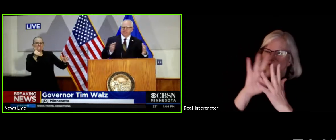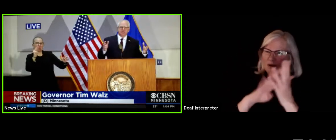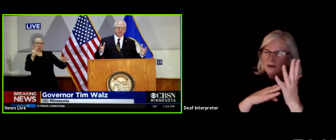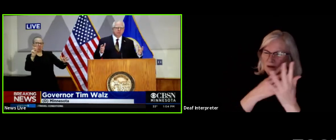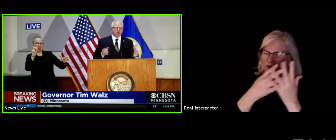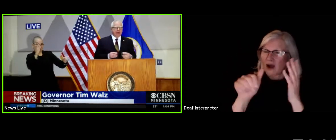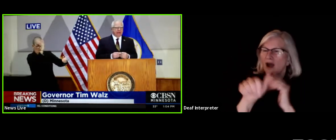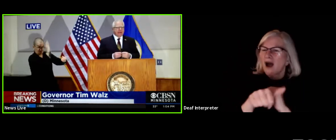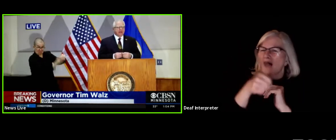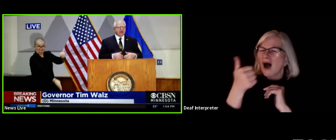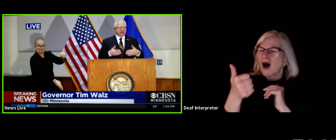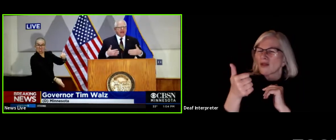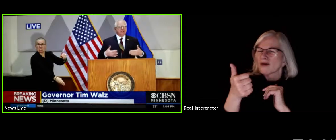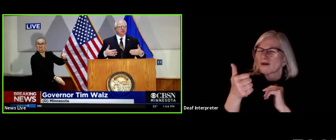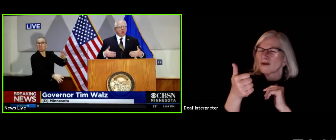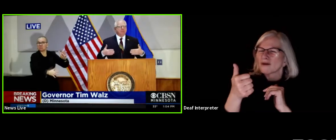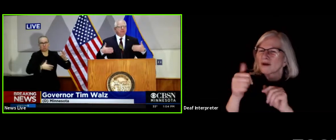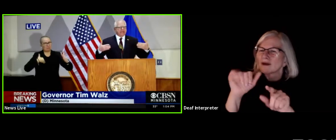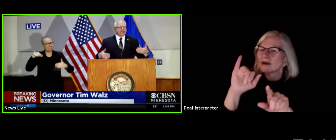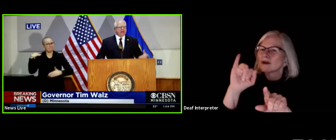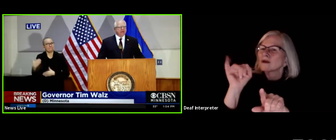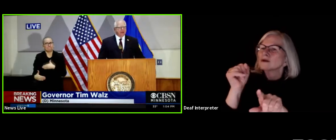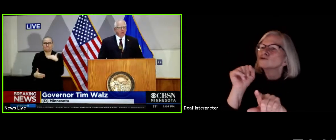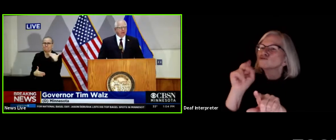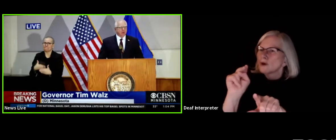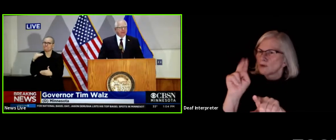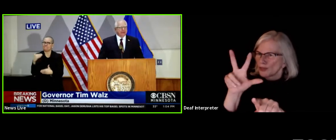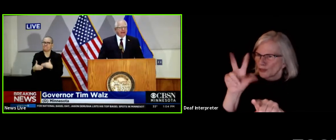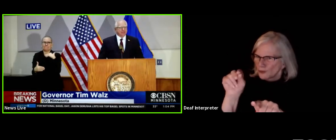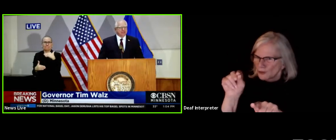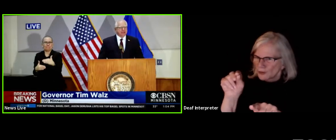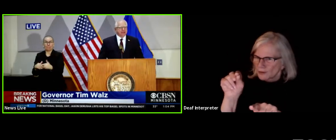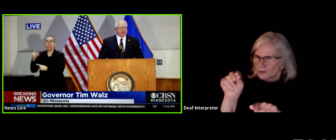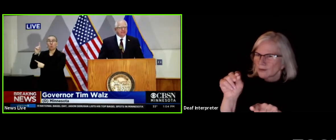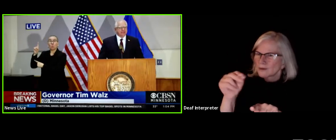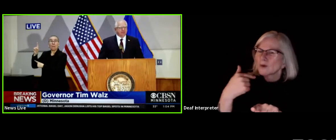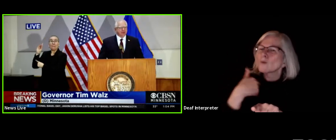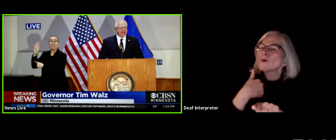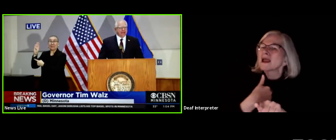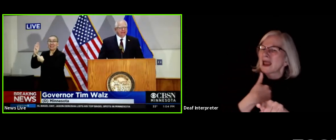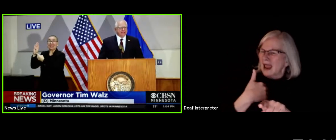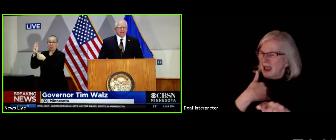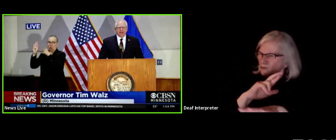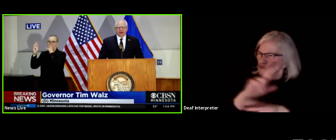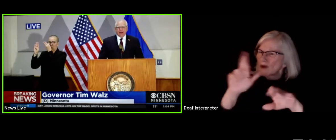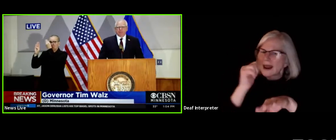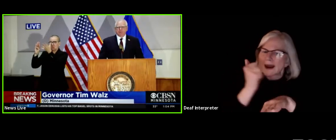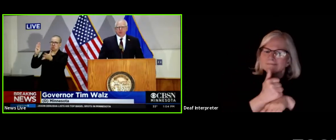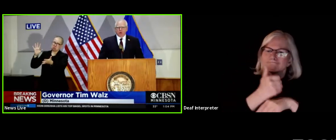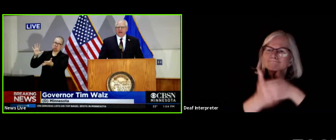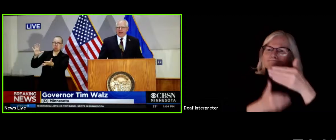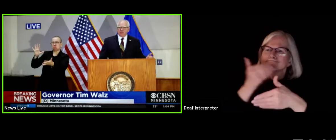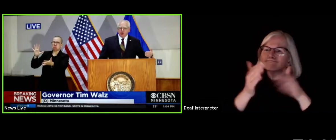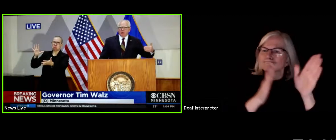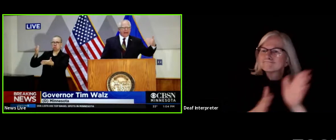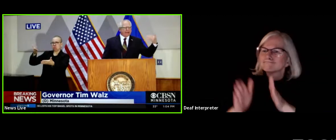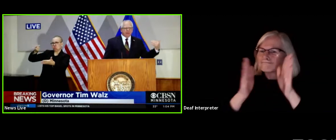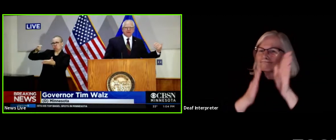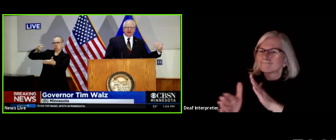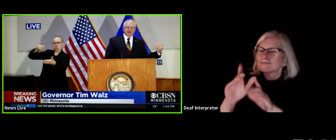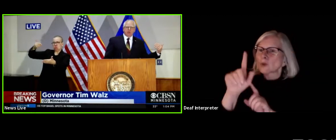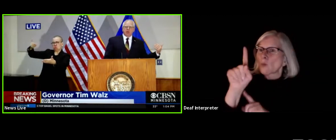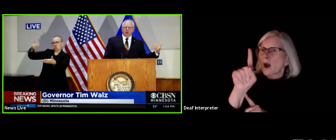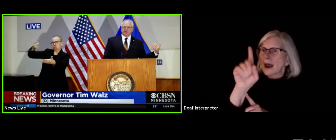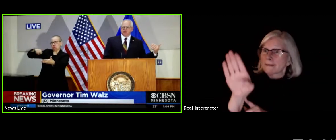that process is moving. The next 1B that we will be announcing in the next several days, we're going to have to go back